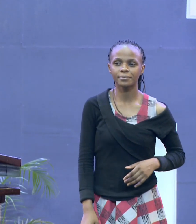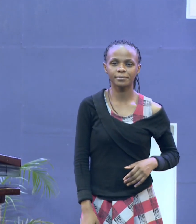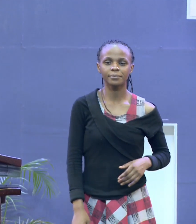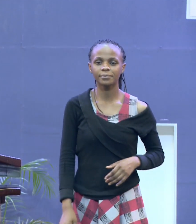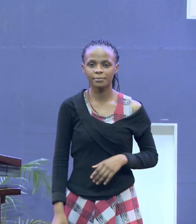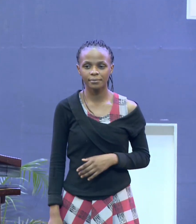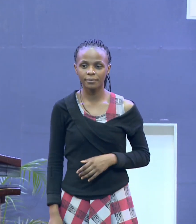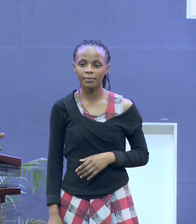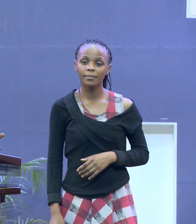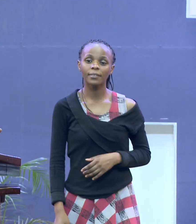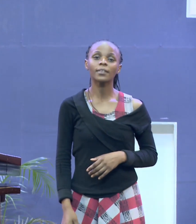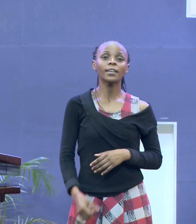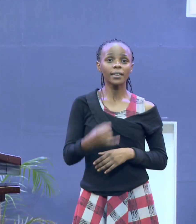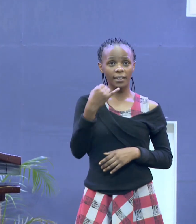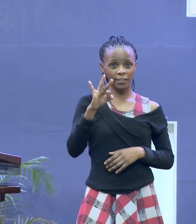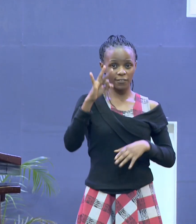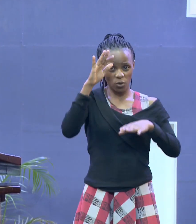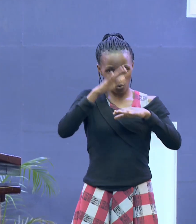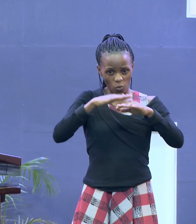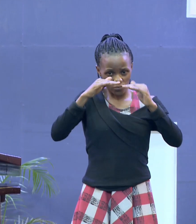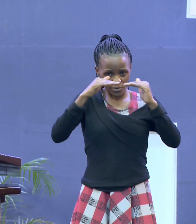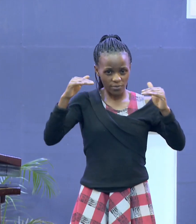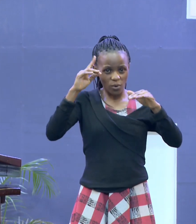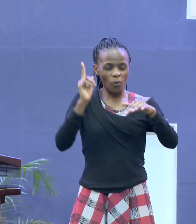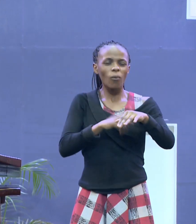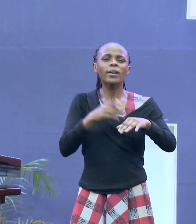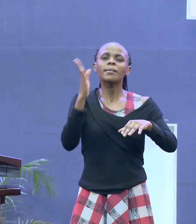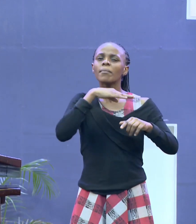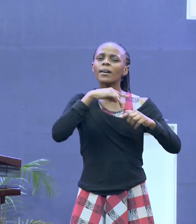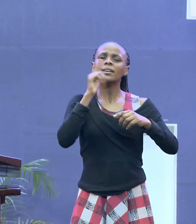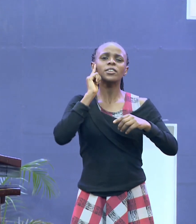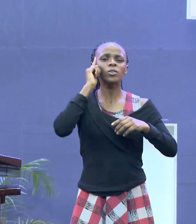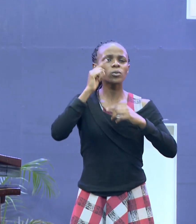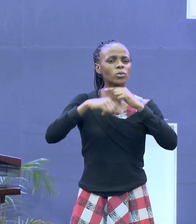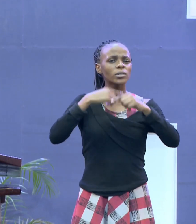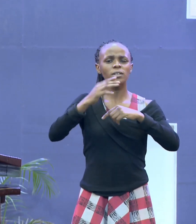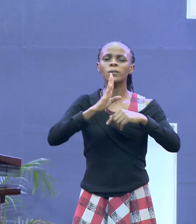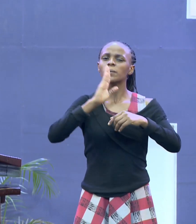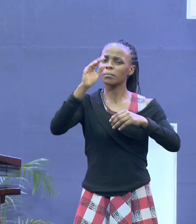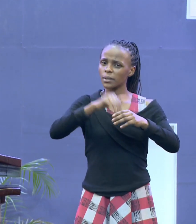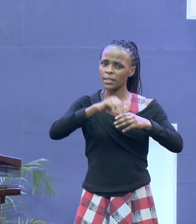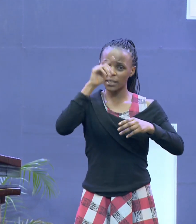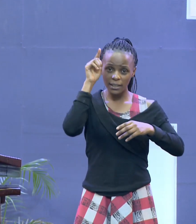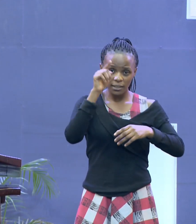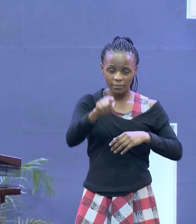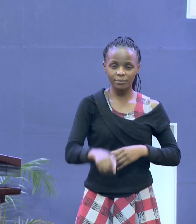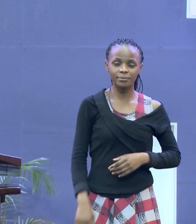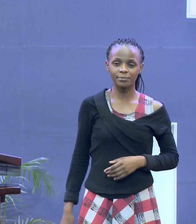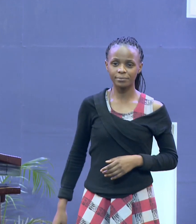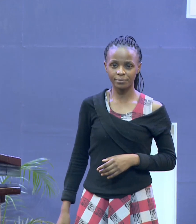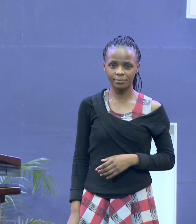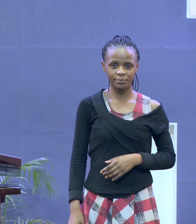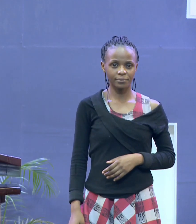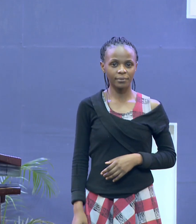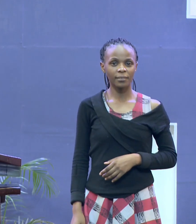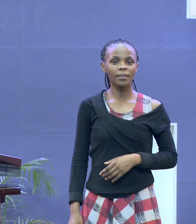me. Bwe bango kyali kulevu ng'ebirowoozo ebibi bikyali munda muggwe. If you're still at a level where you have evil thoughts within you,